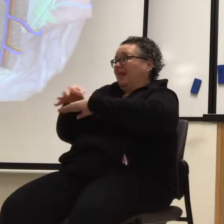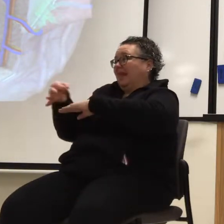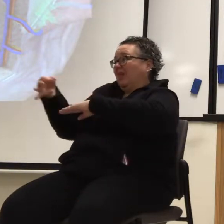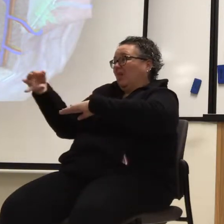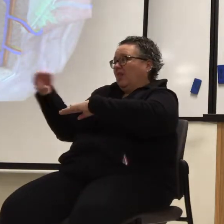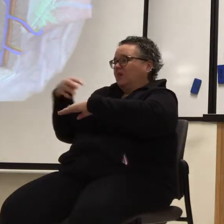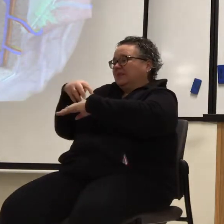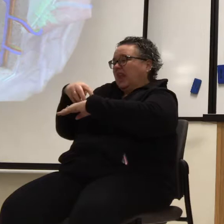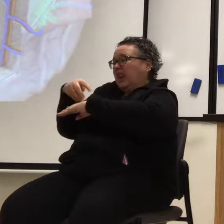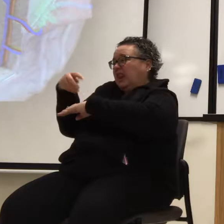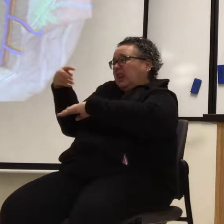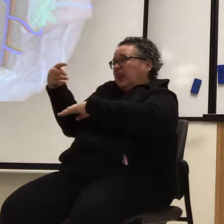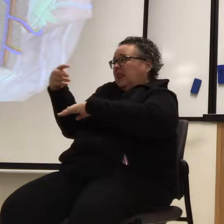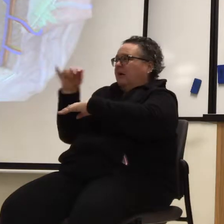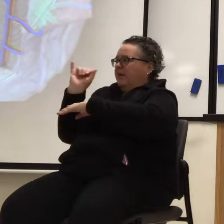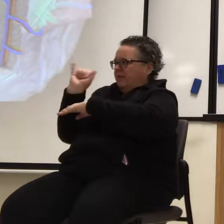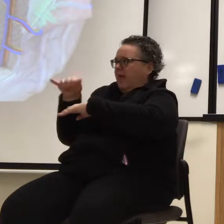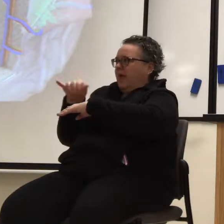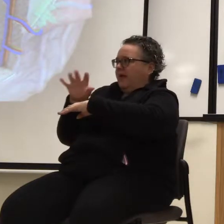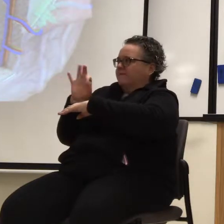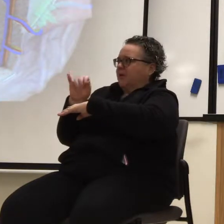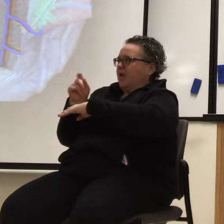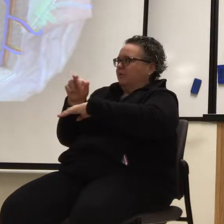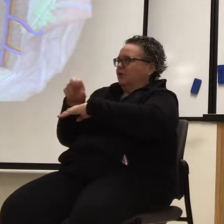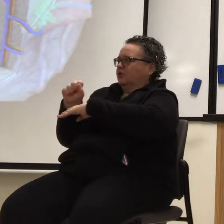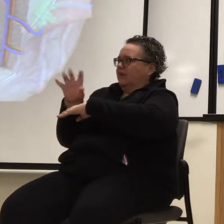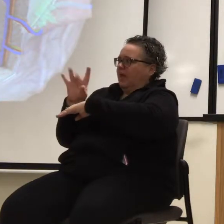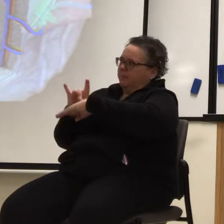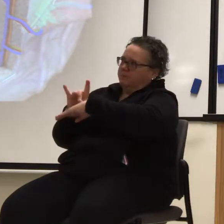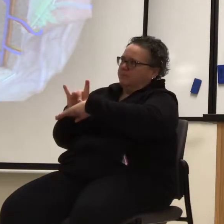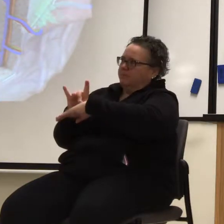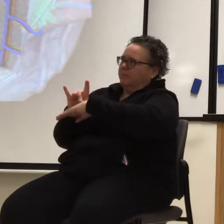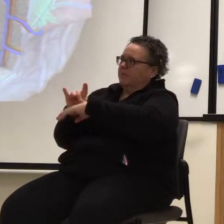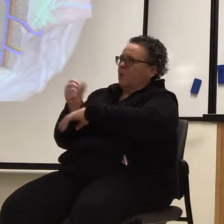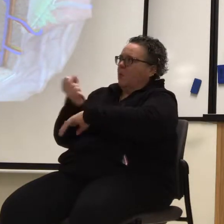fibers. I'll just note them. They really help